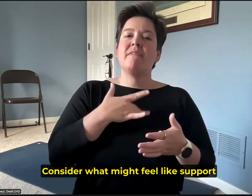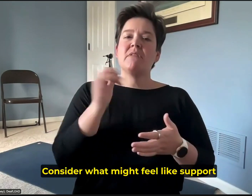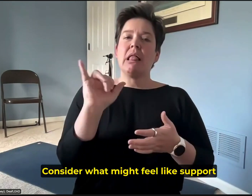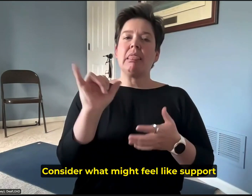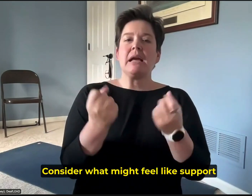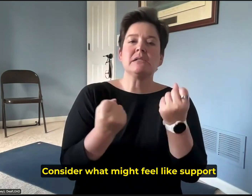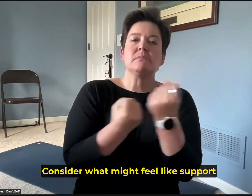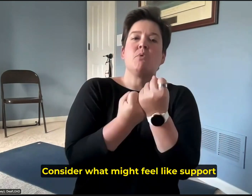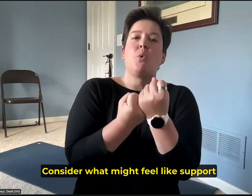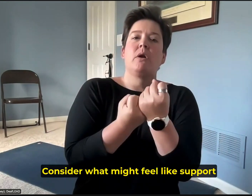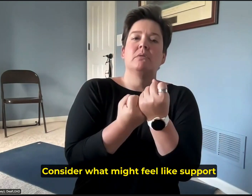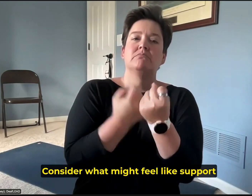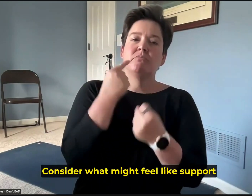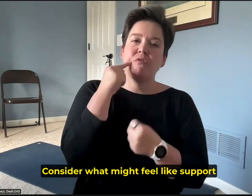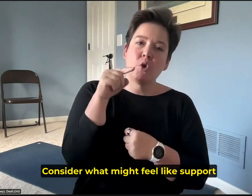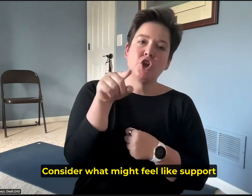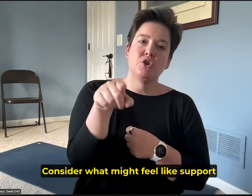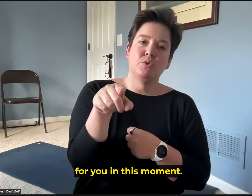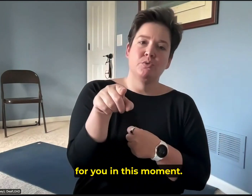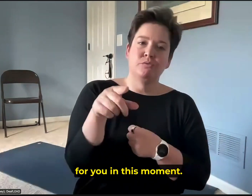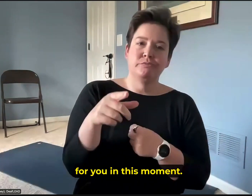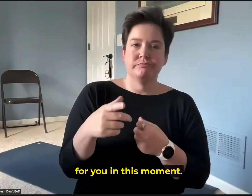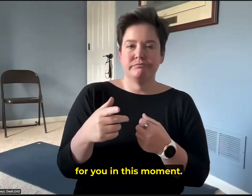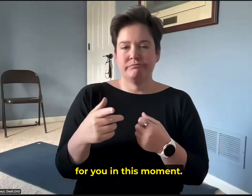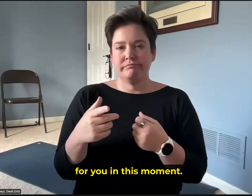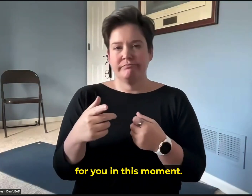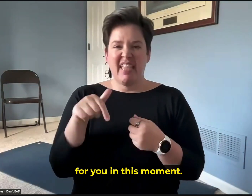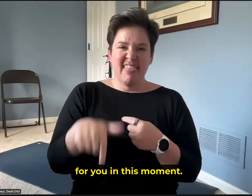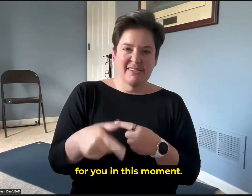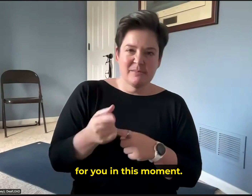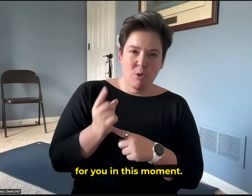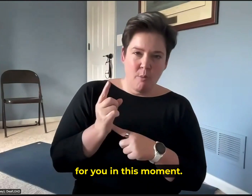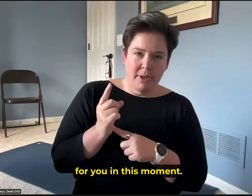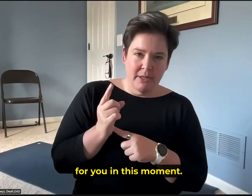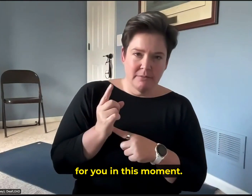Consider what might feel like support for you in this moment.